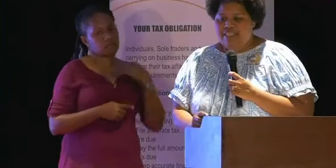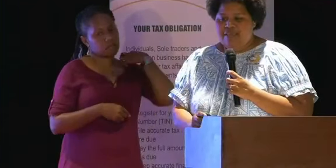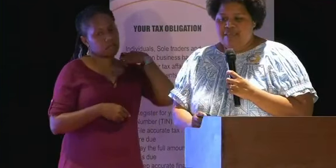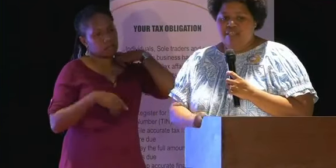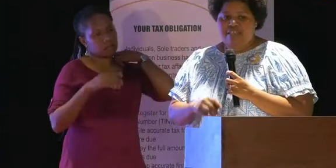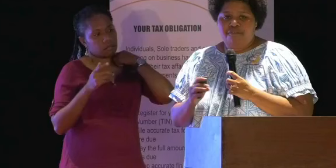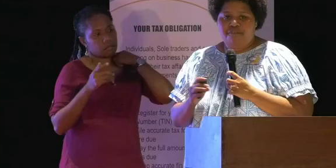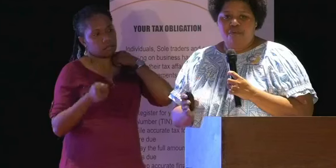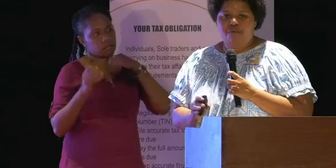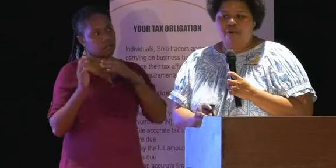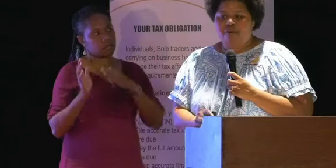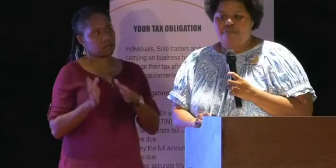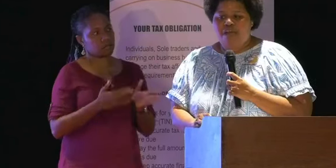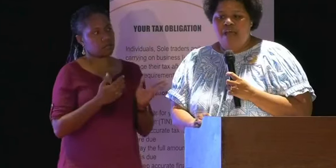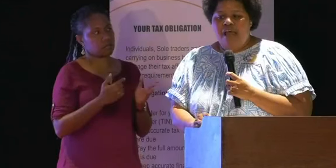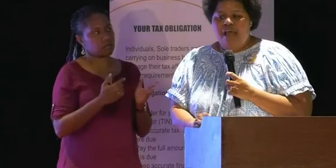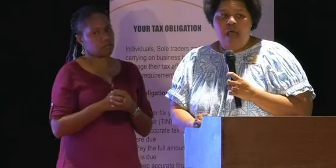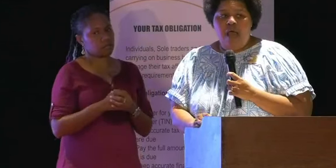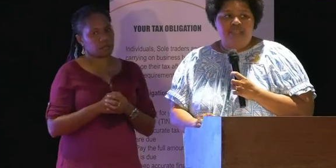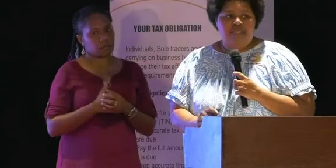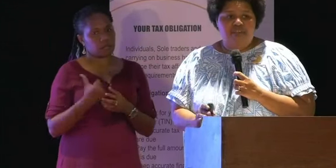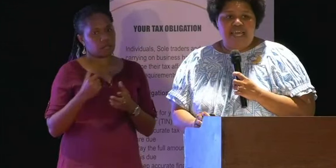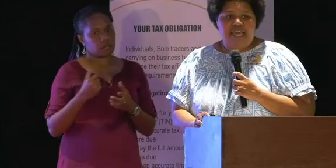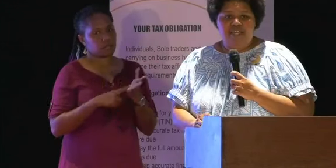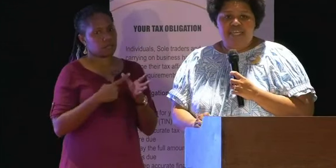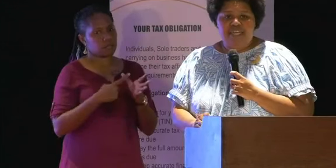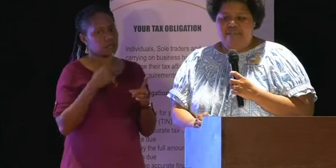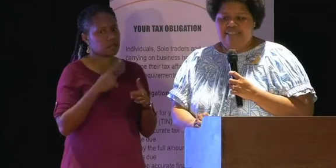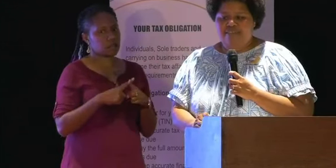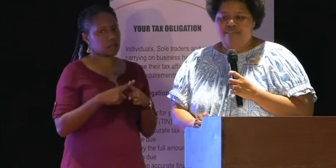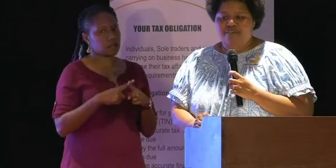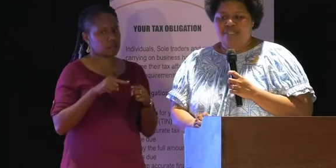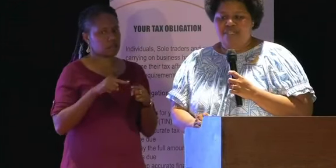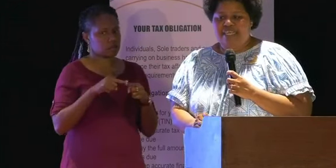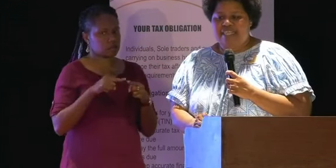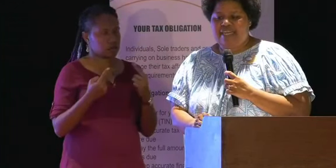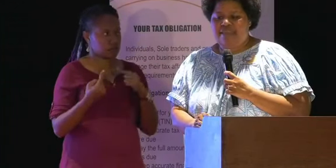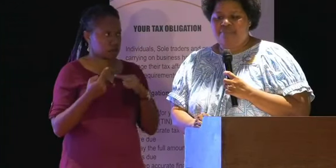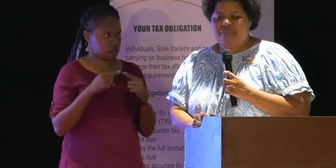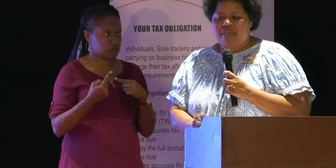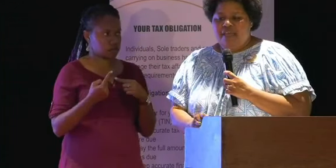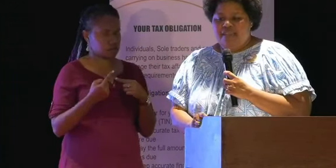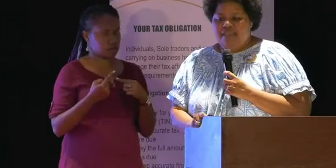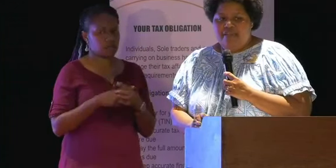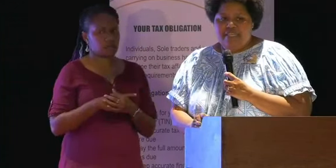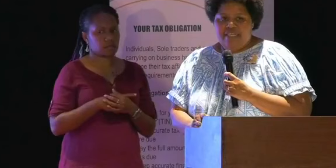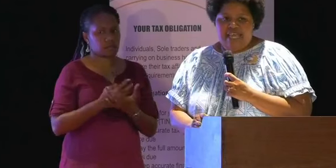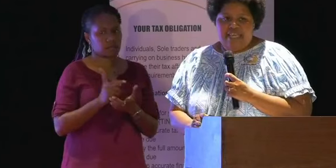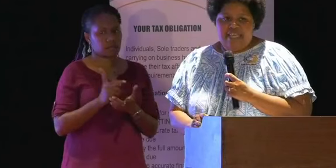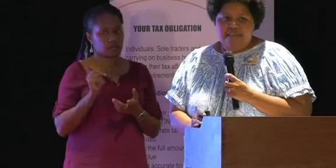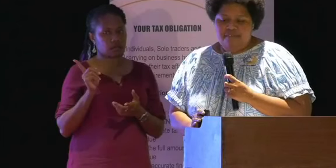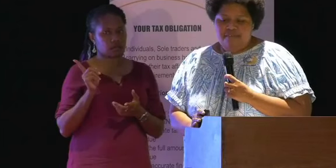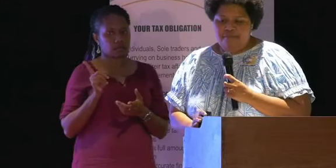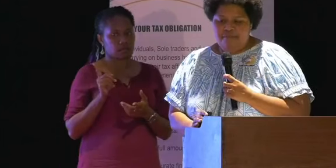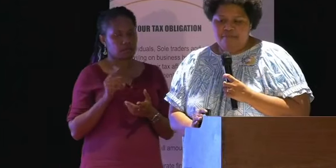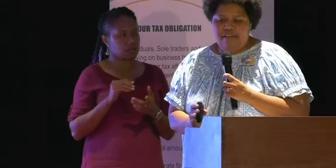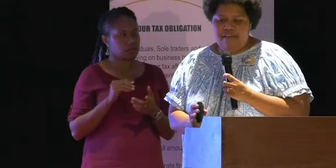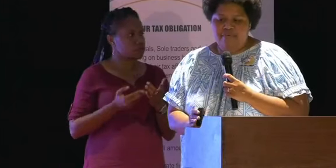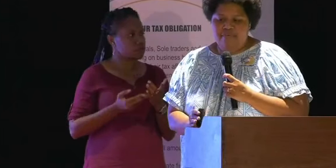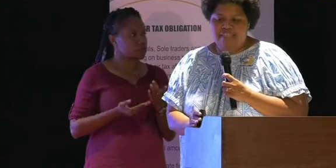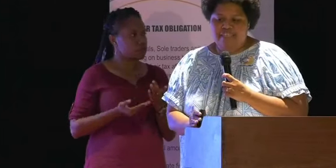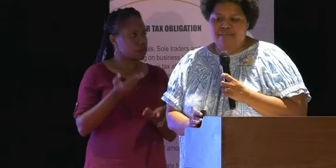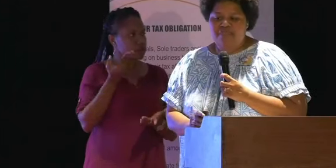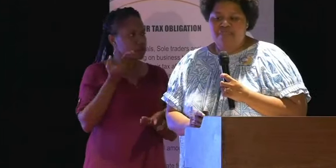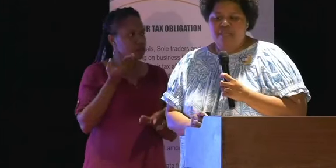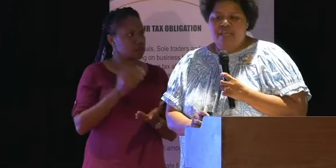this is just the flow of how a dispute actually arises. So you'll see that there is you file